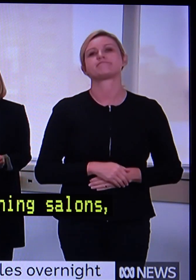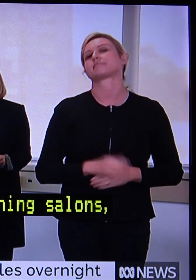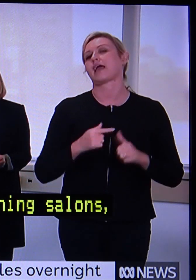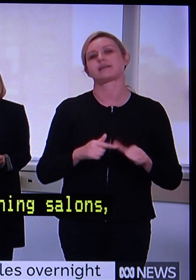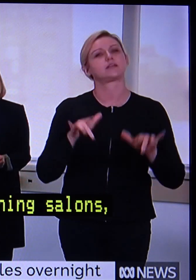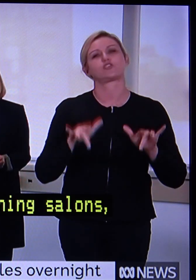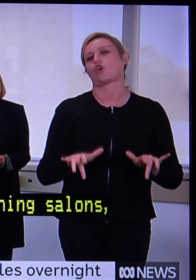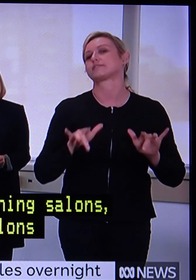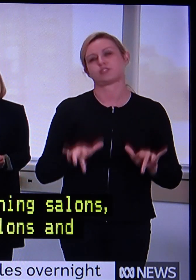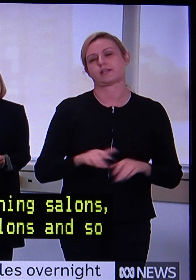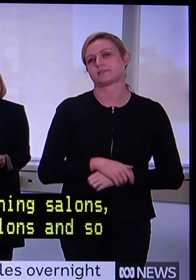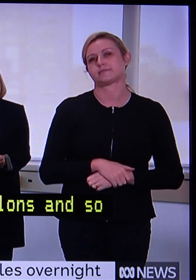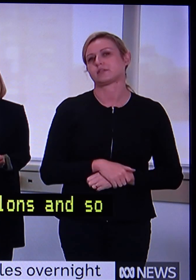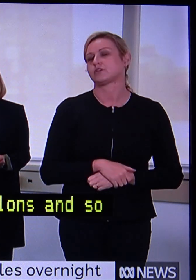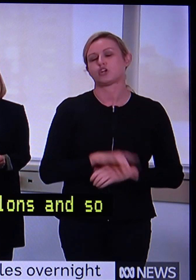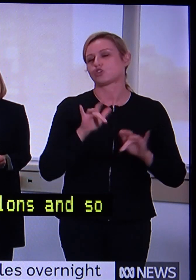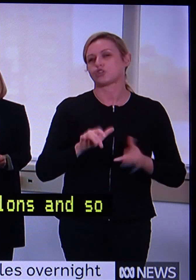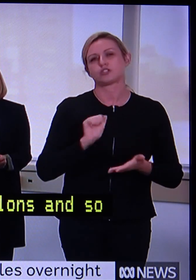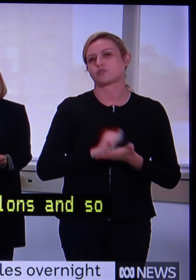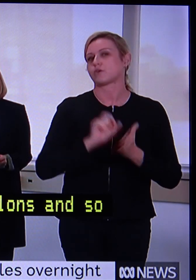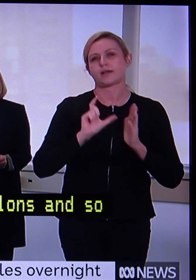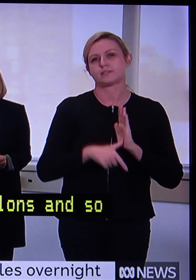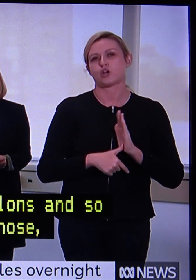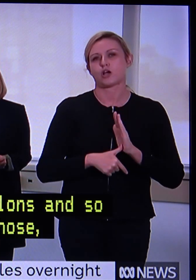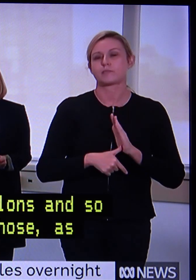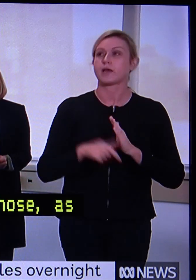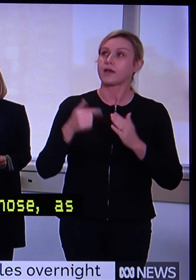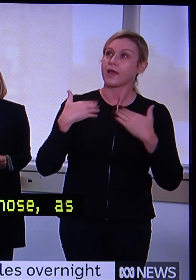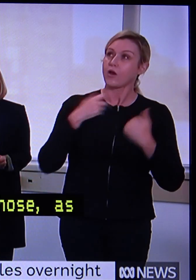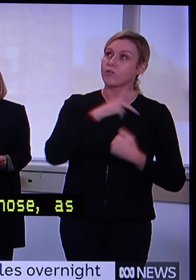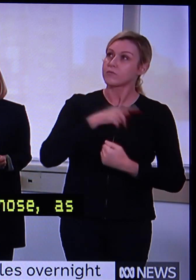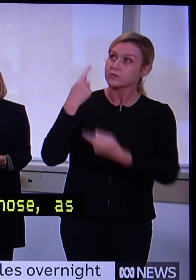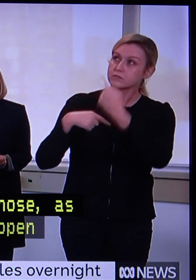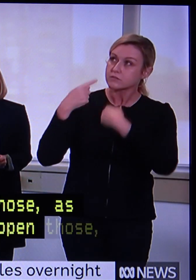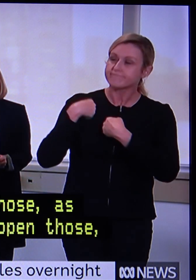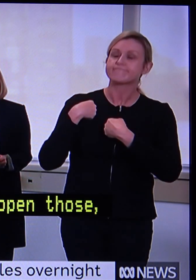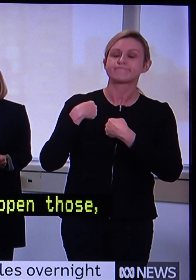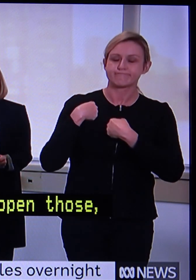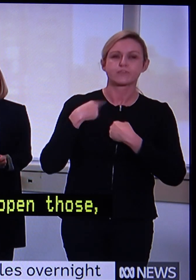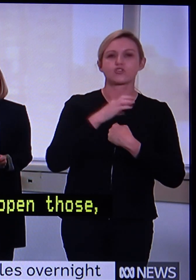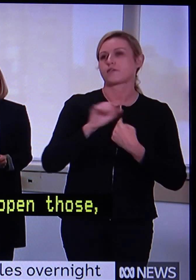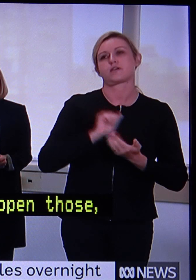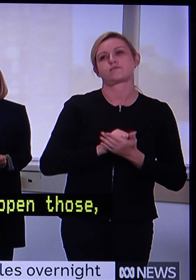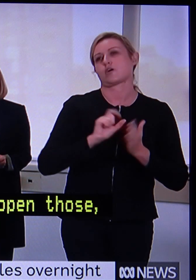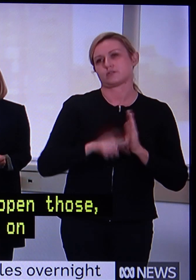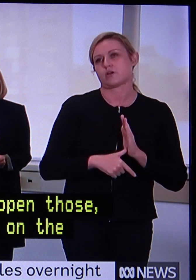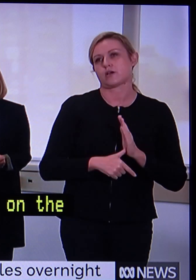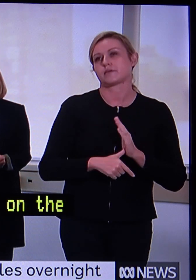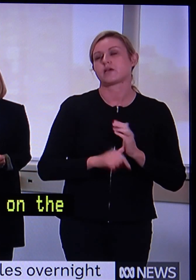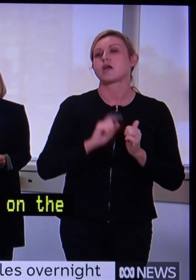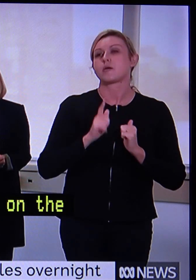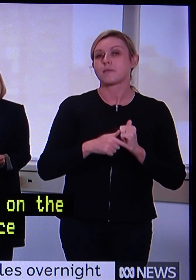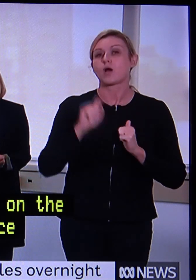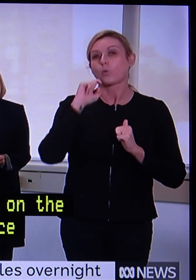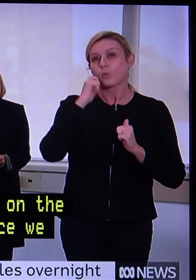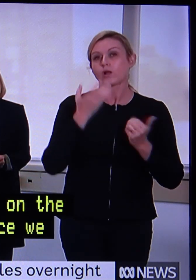can't open those. It's not the right time on the basis of the health advice we've had. But we are opening them for the